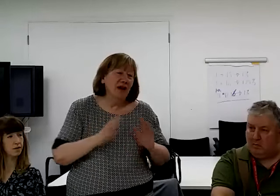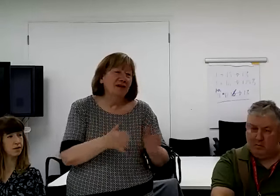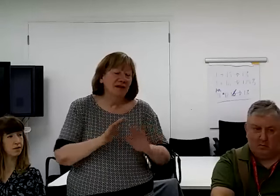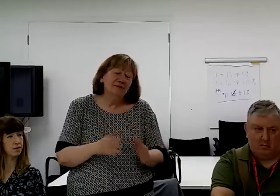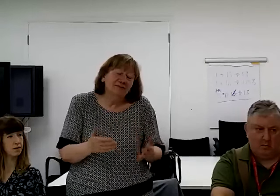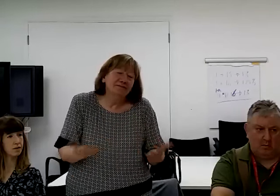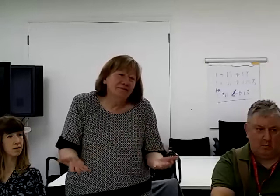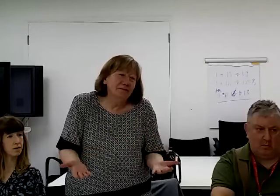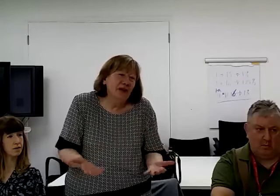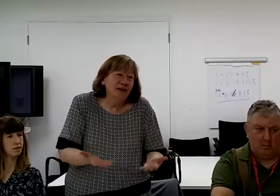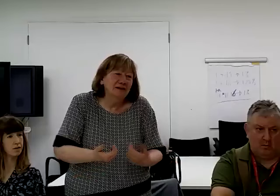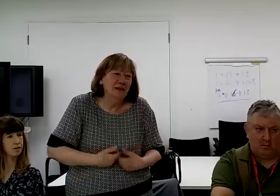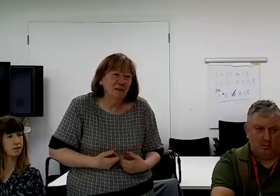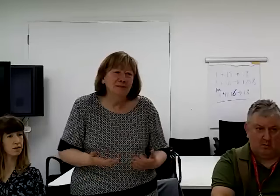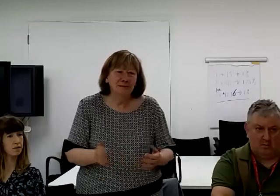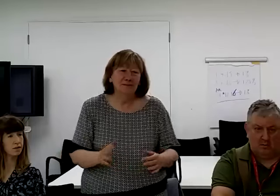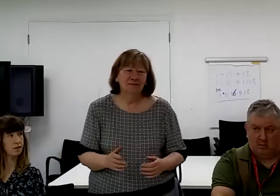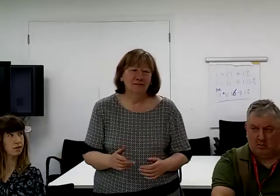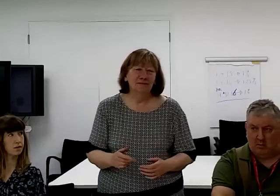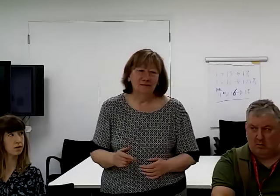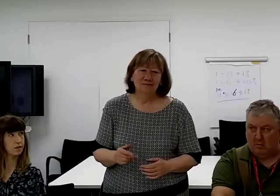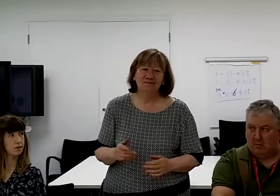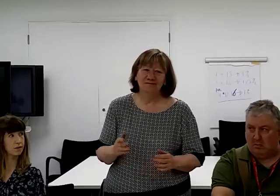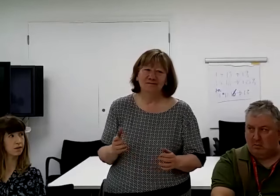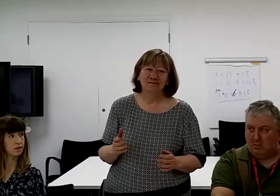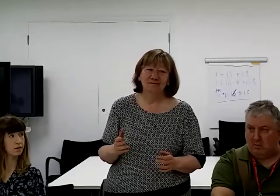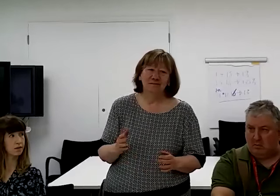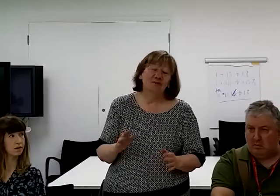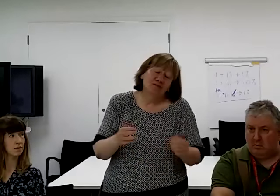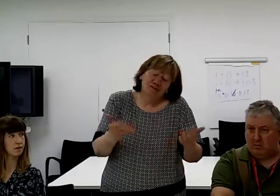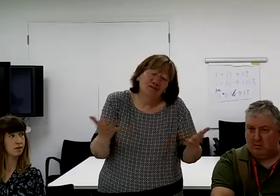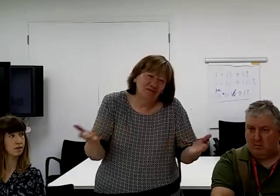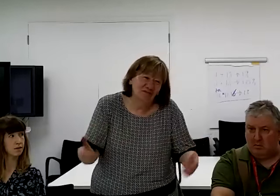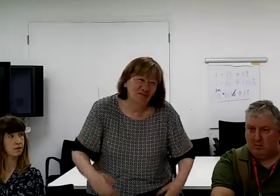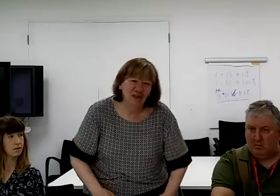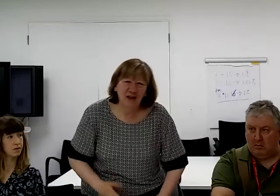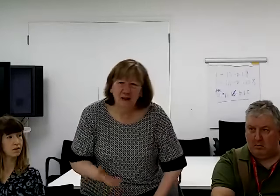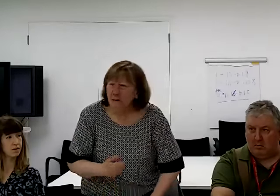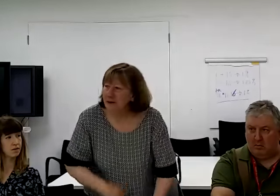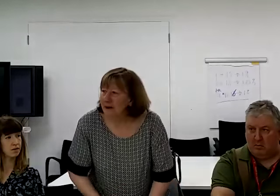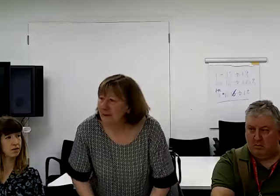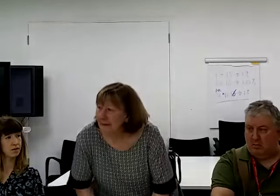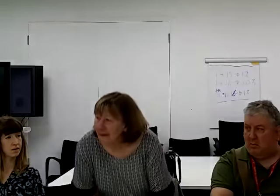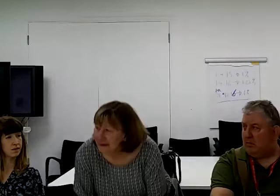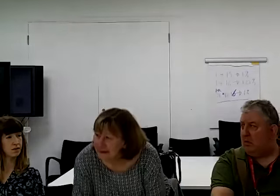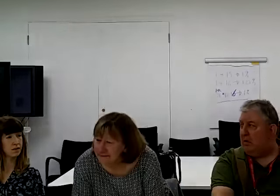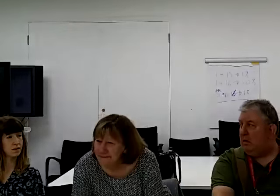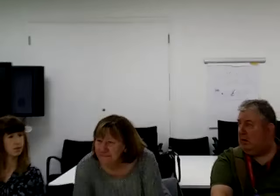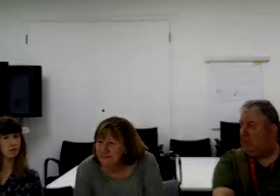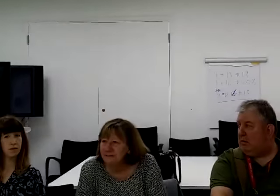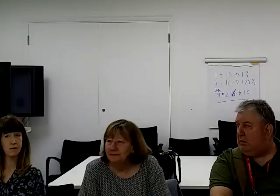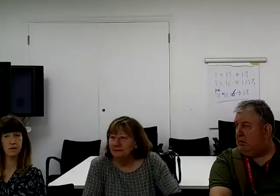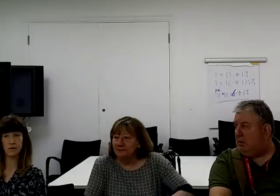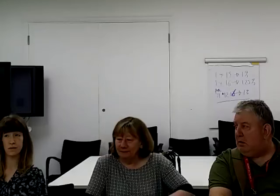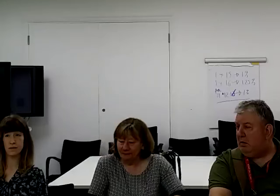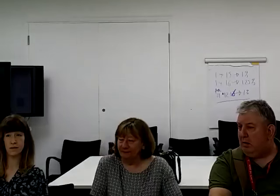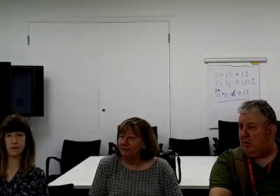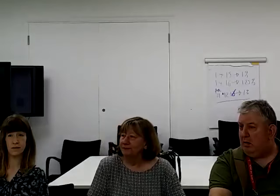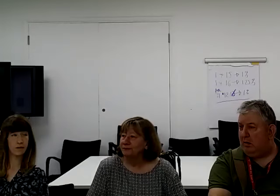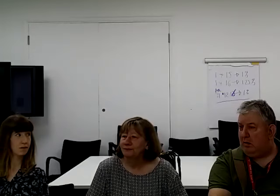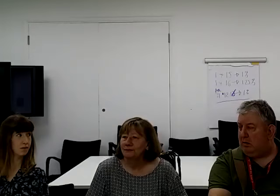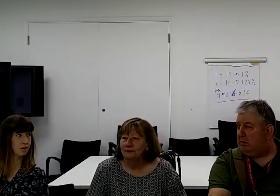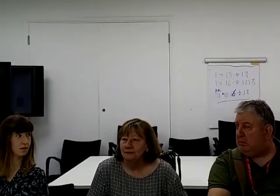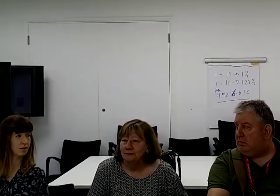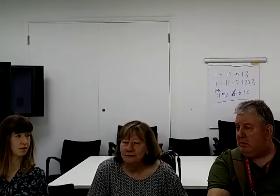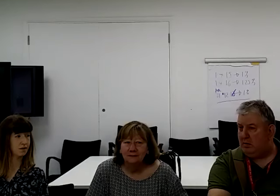pictures. Obviously, signing would be a preference, but... But yeah, because the grammar, like English isn't the same as BSL, so it's not